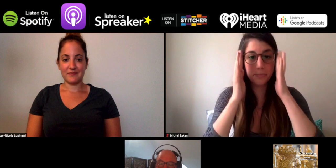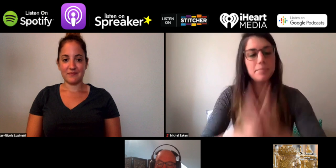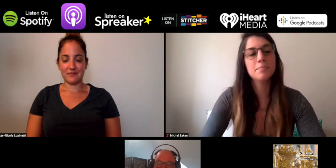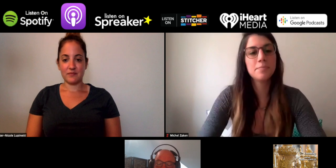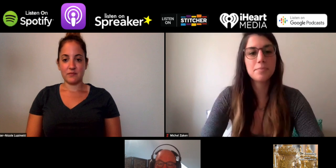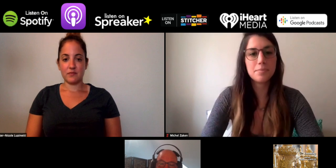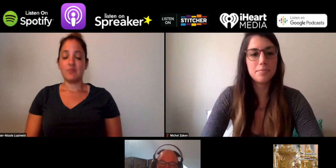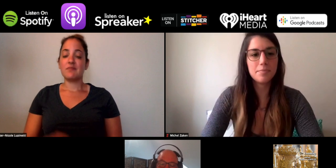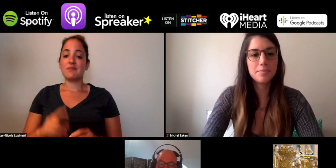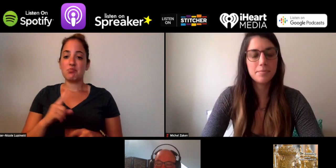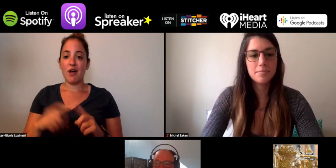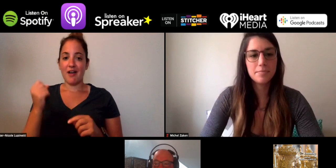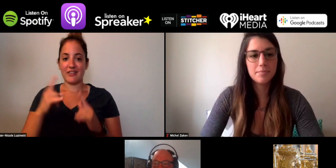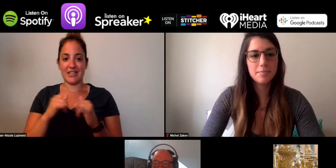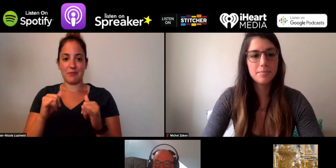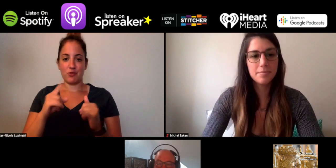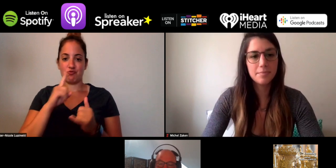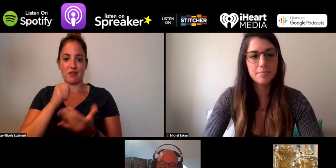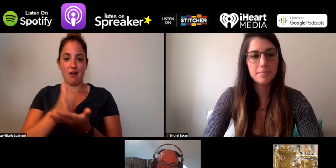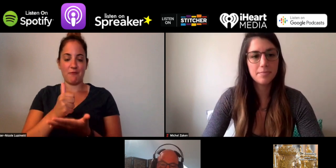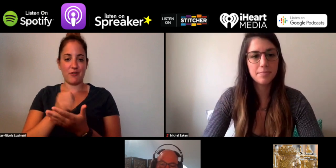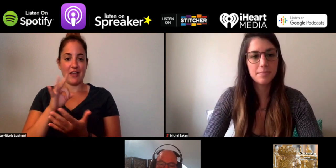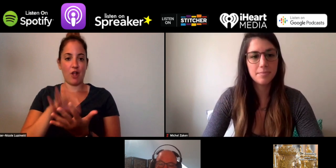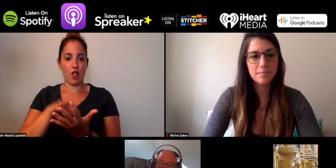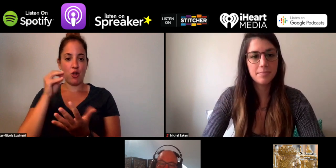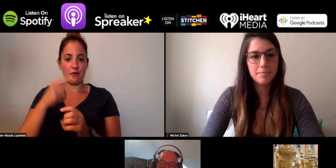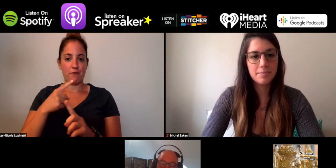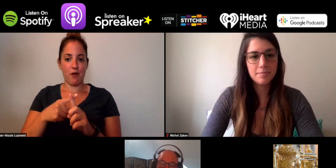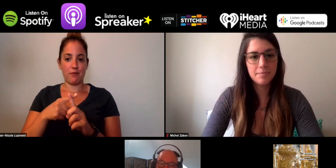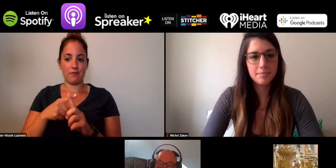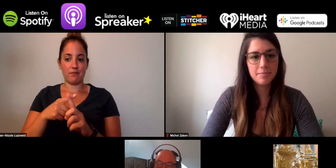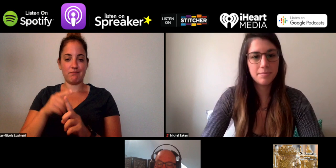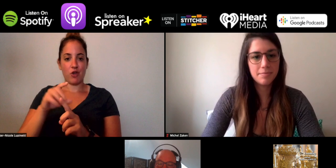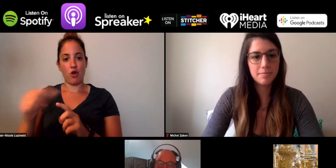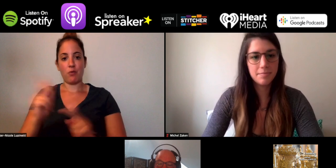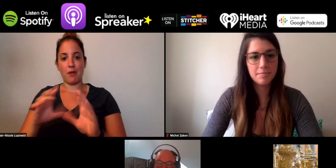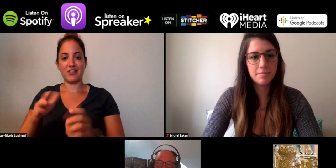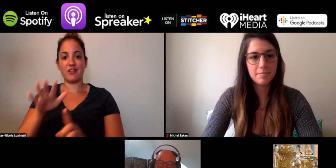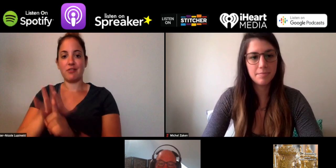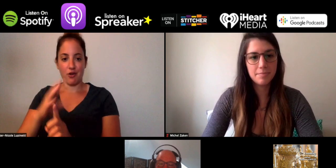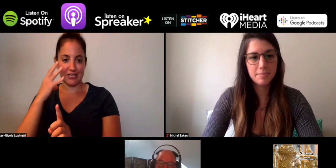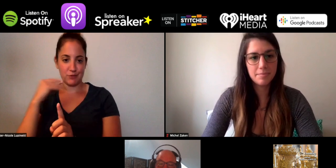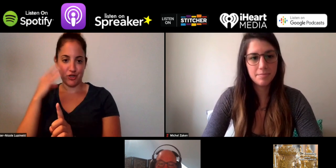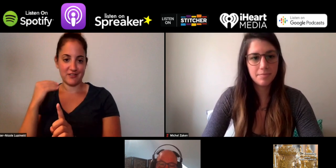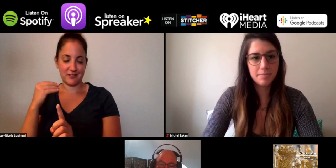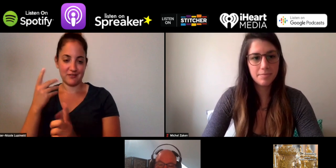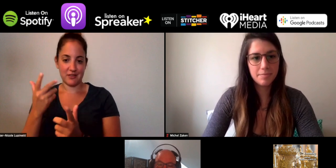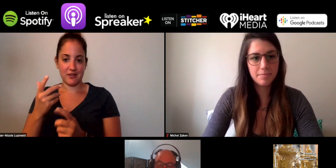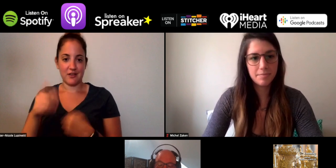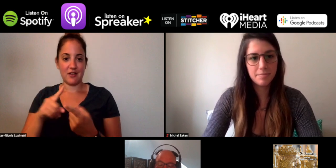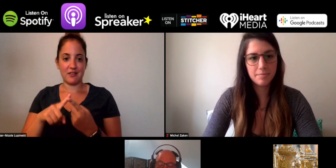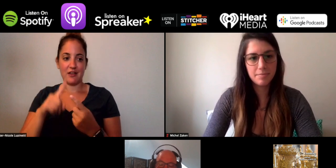And yet it's always helpful to learn from the experience of another population and to